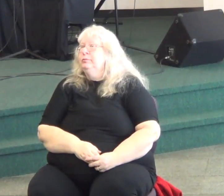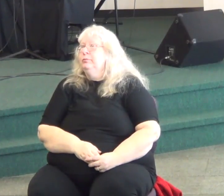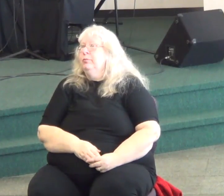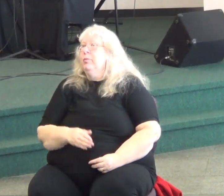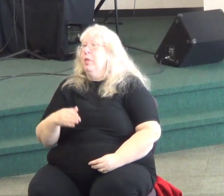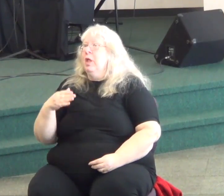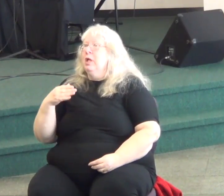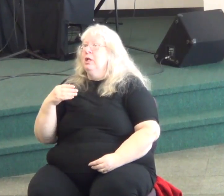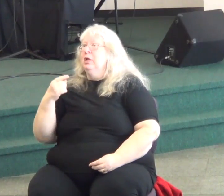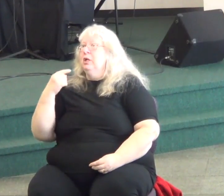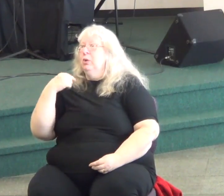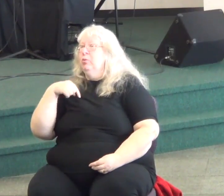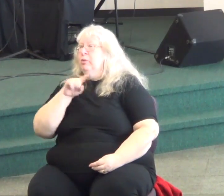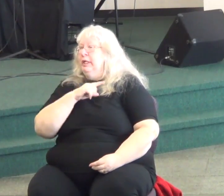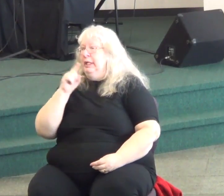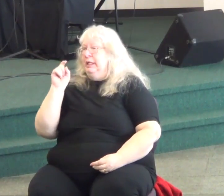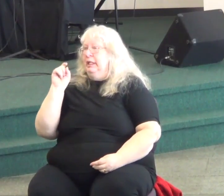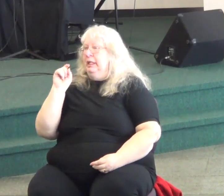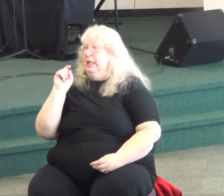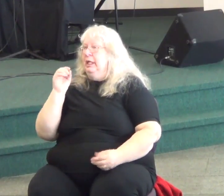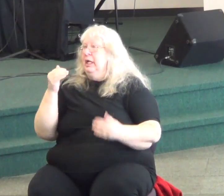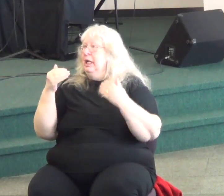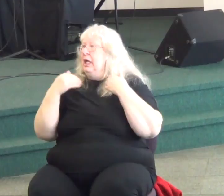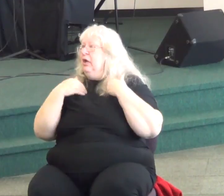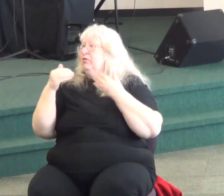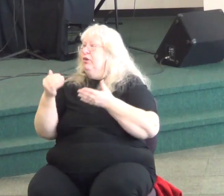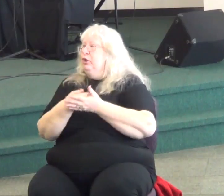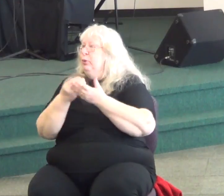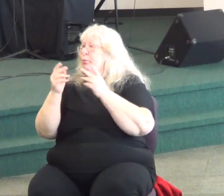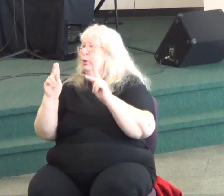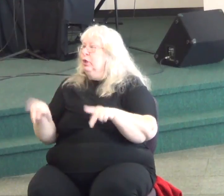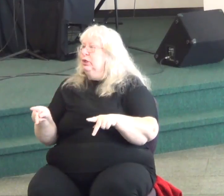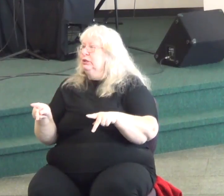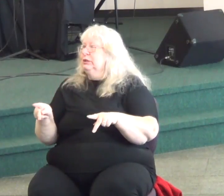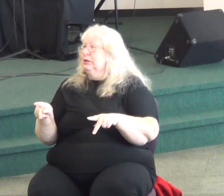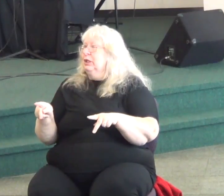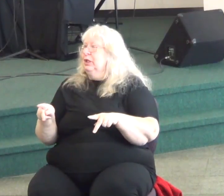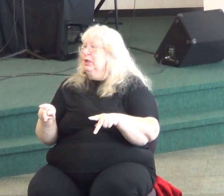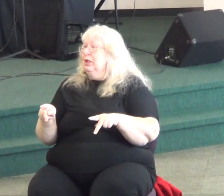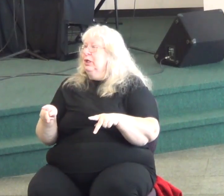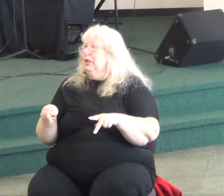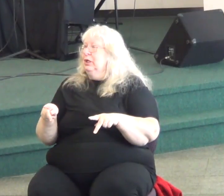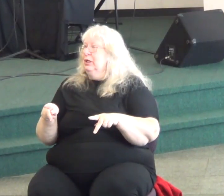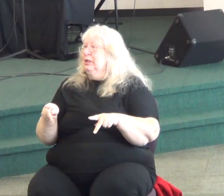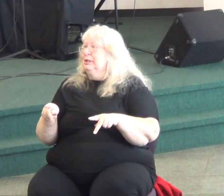We've got a new guy on board back there, and bless his heart, he is doing a good job